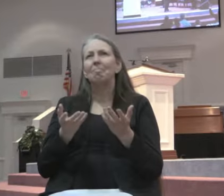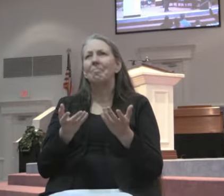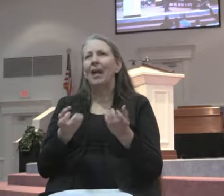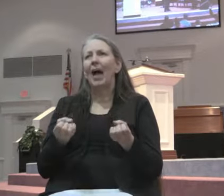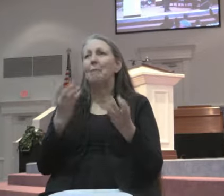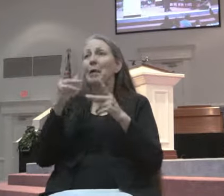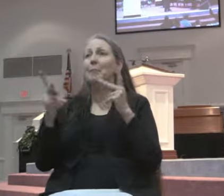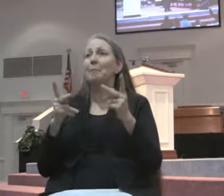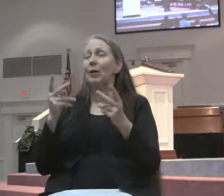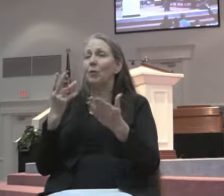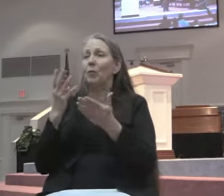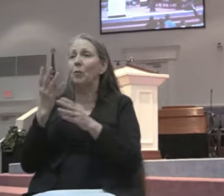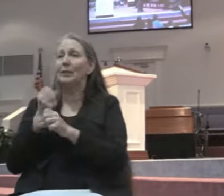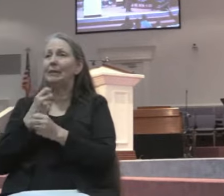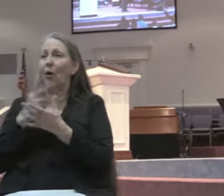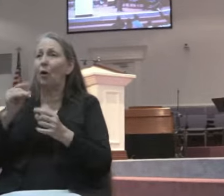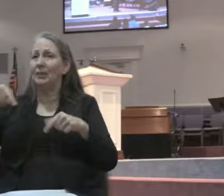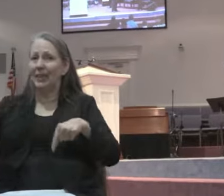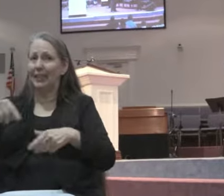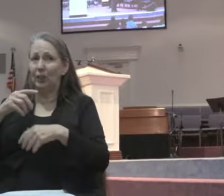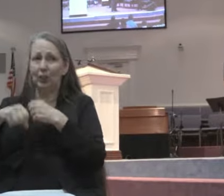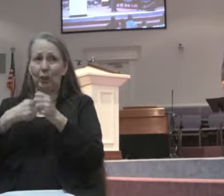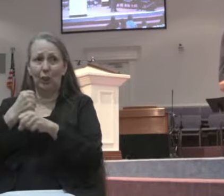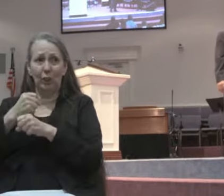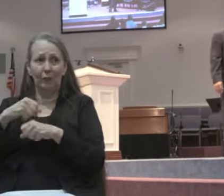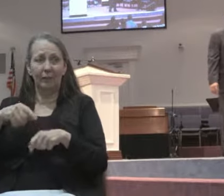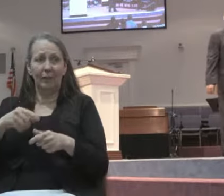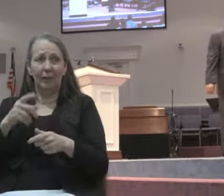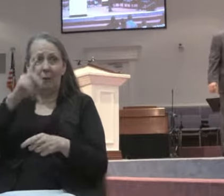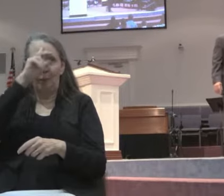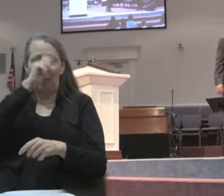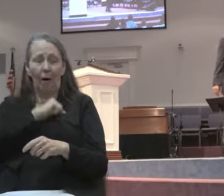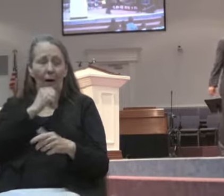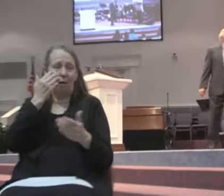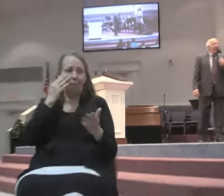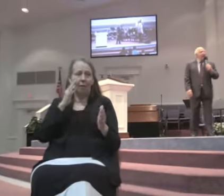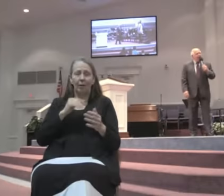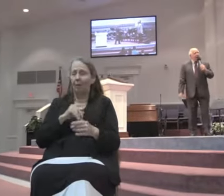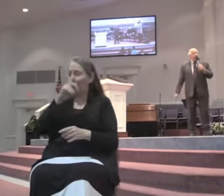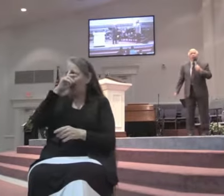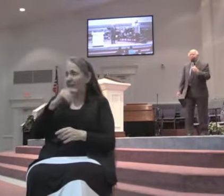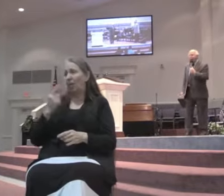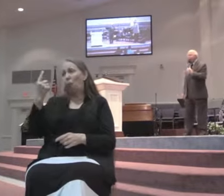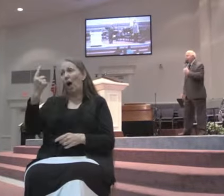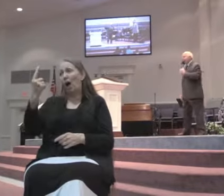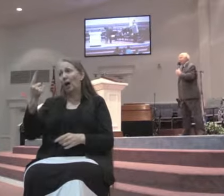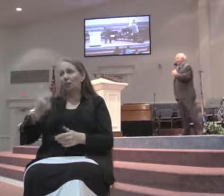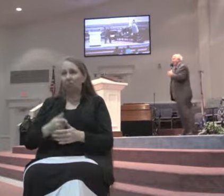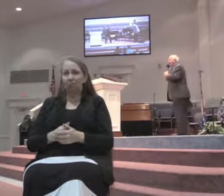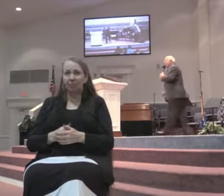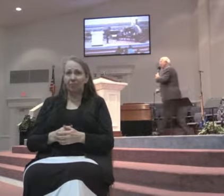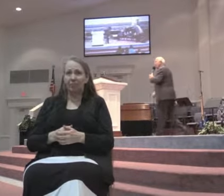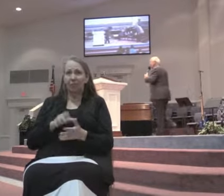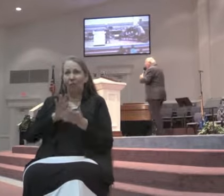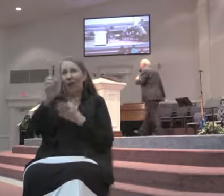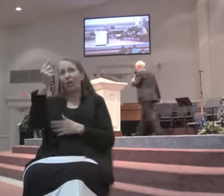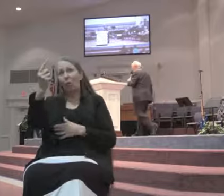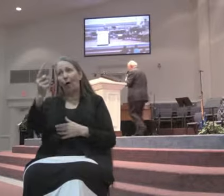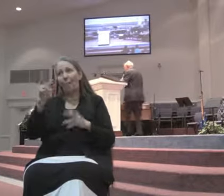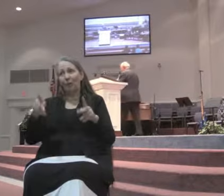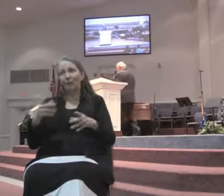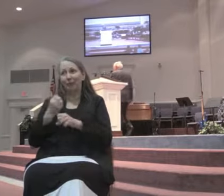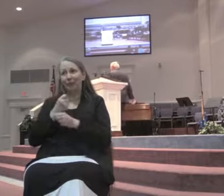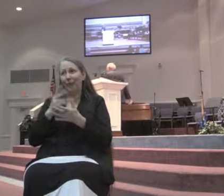I don't know how many people got the Holy Ghost this year in this church, Brother Arnold. At least one. Praise